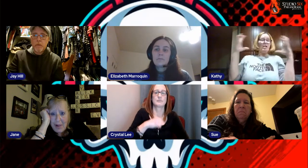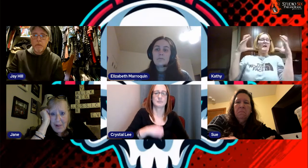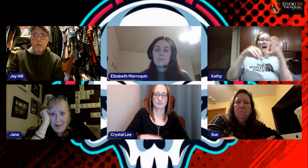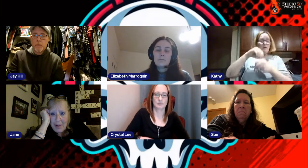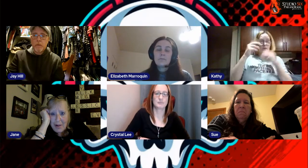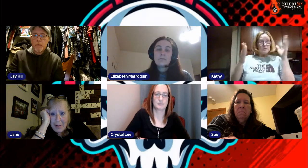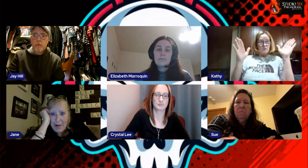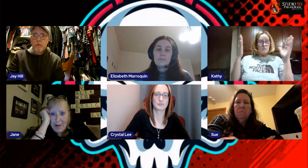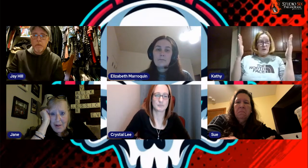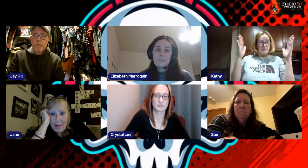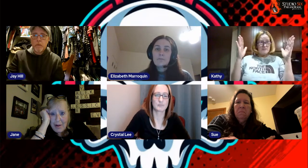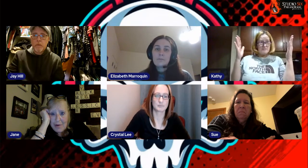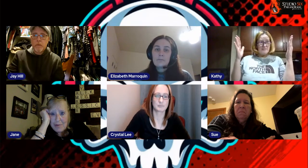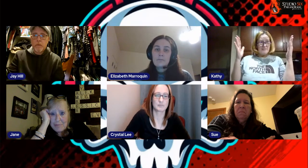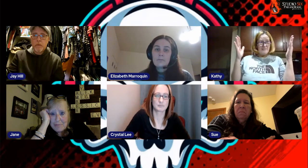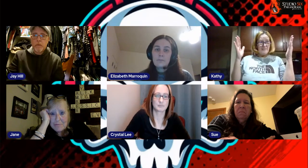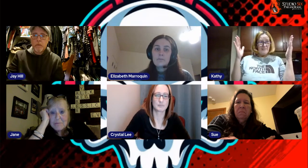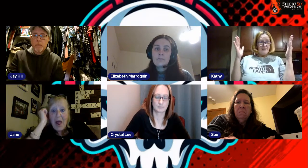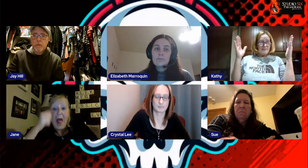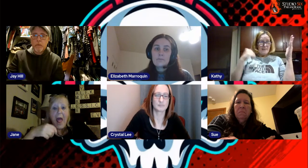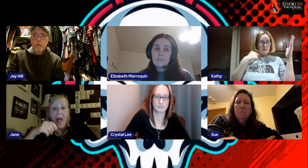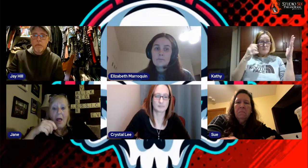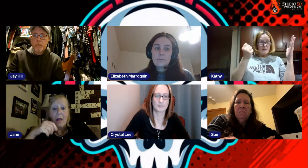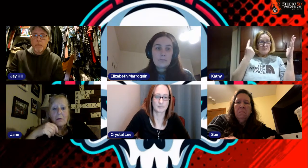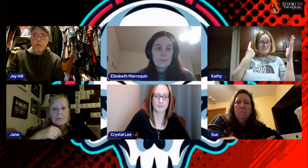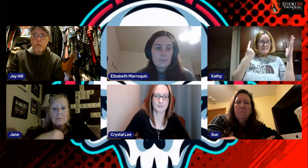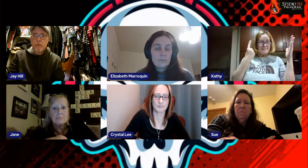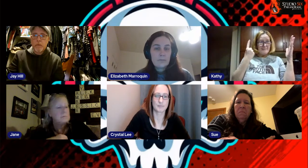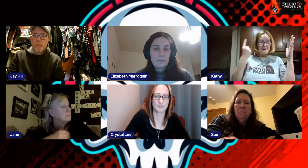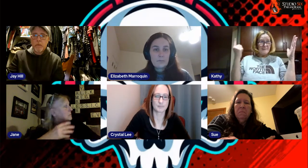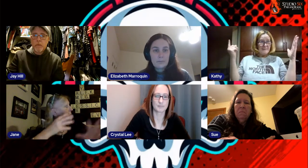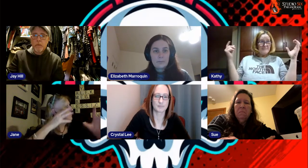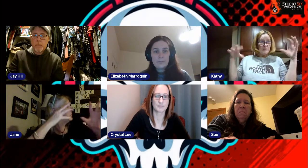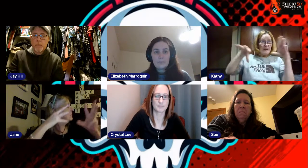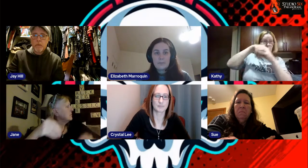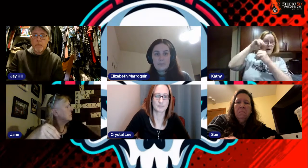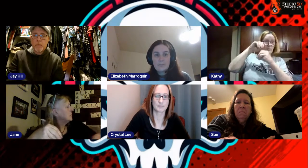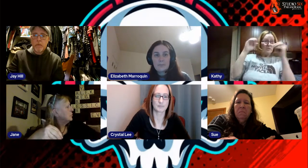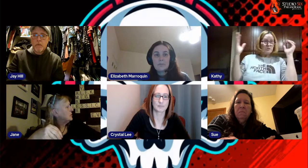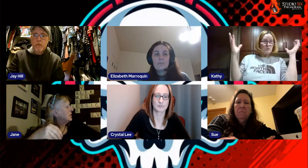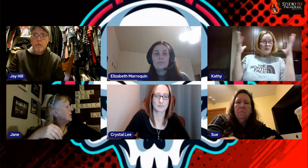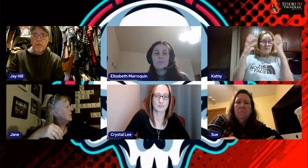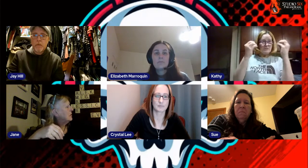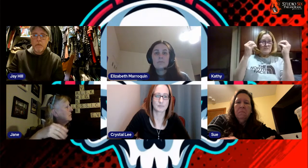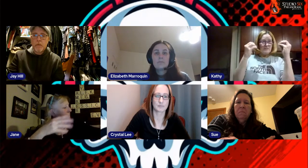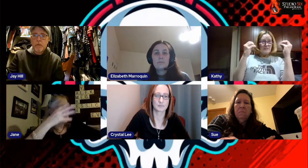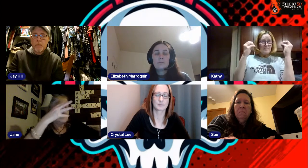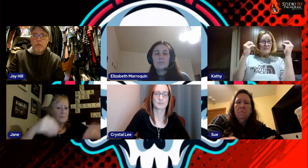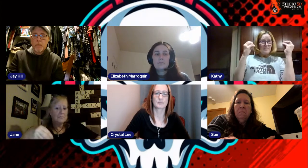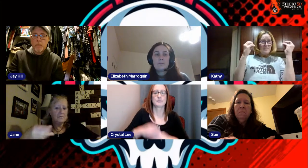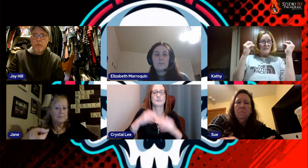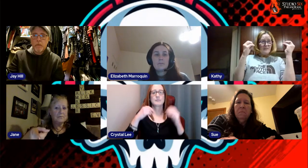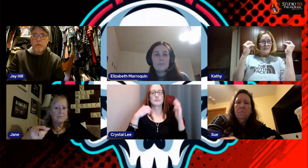felt out of the two mirrors. Is that my understanding? Something came out of the two mirrors?